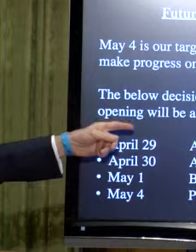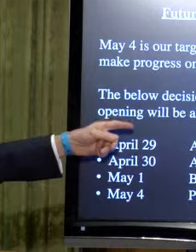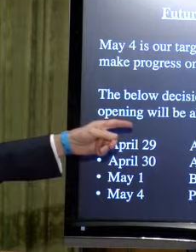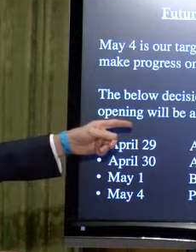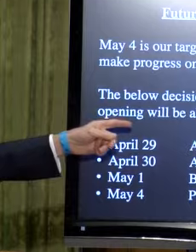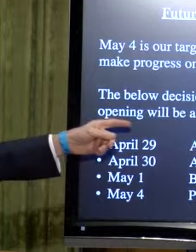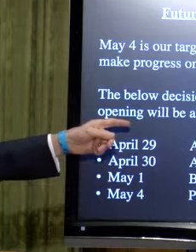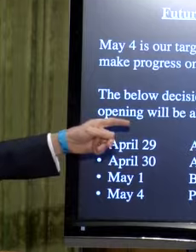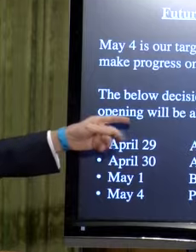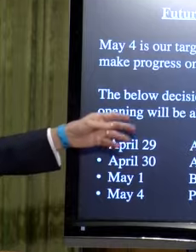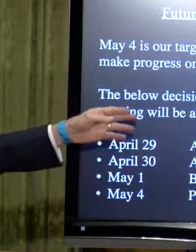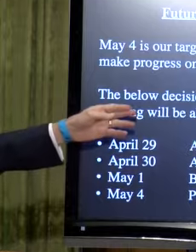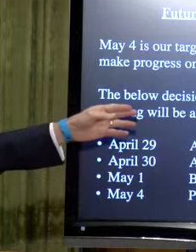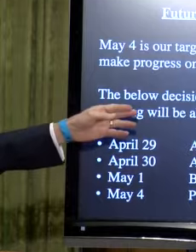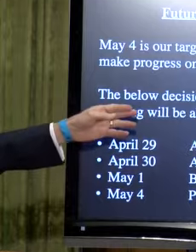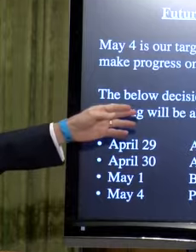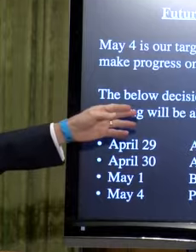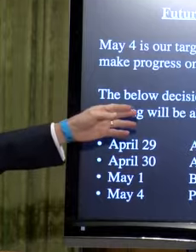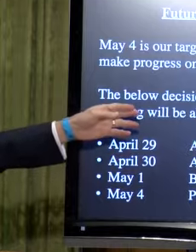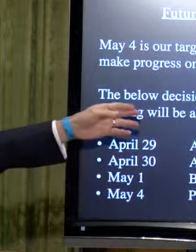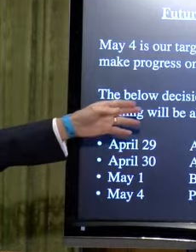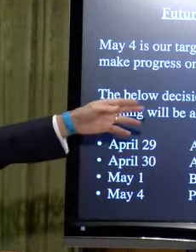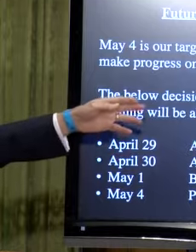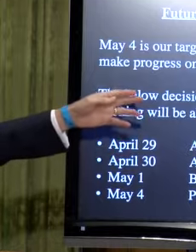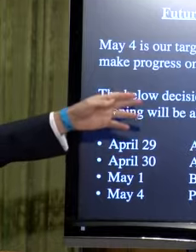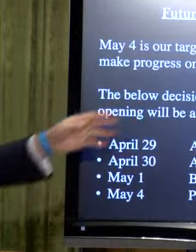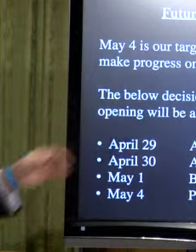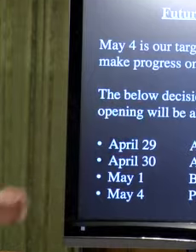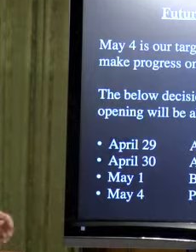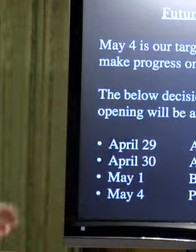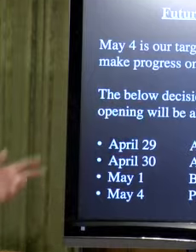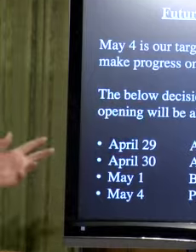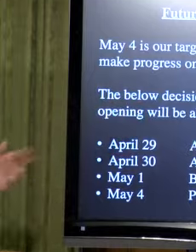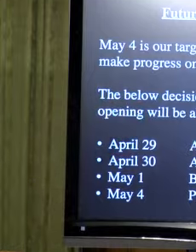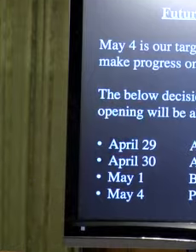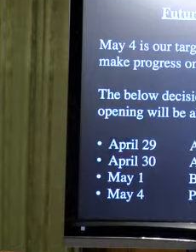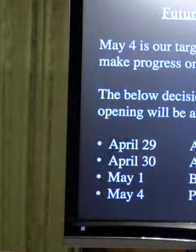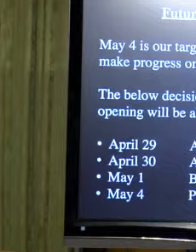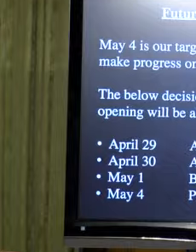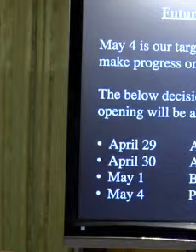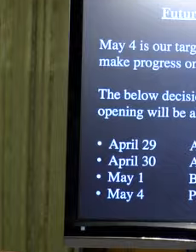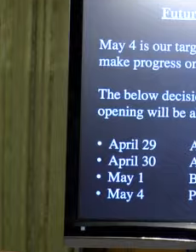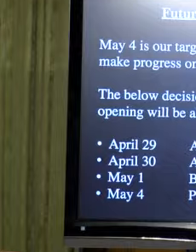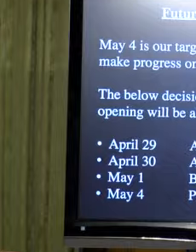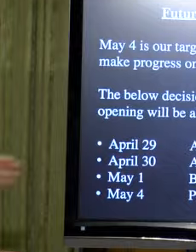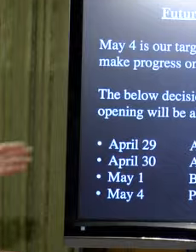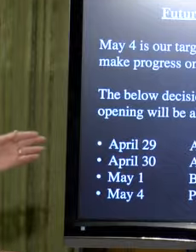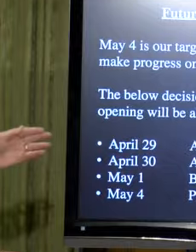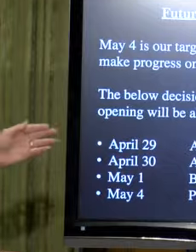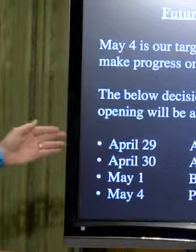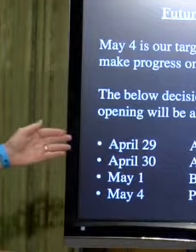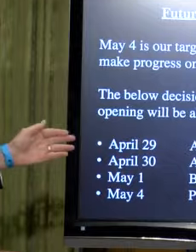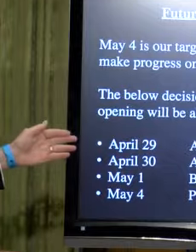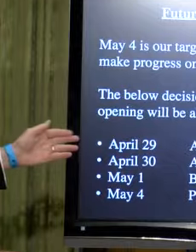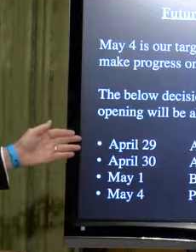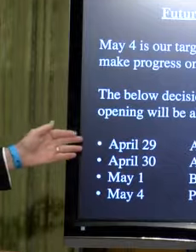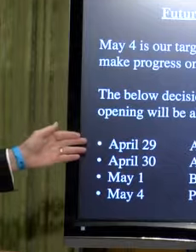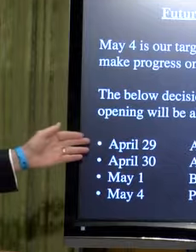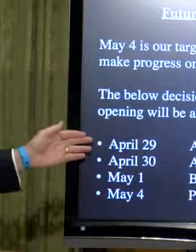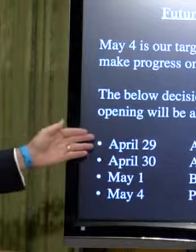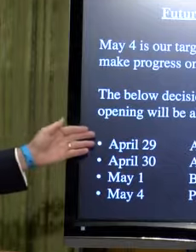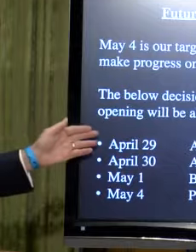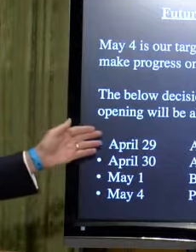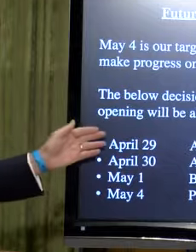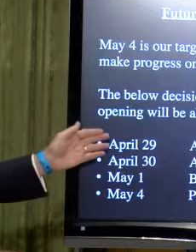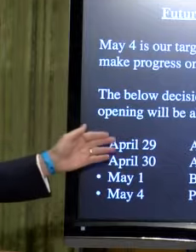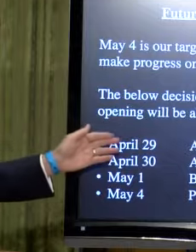will be allowed and any of the applicable restrictive guidelines. And so April 29th,